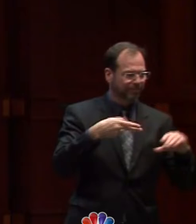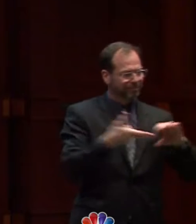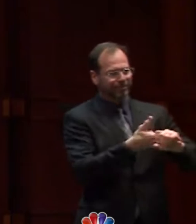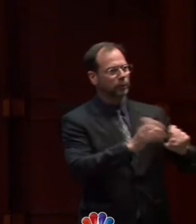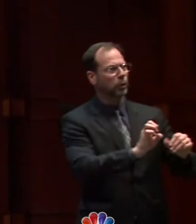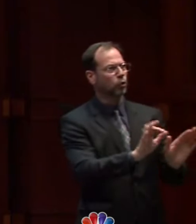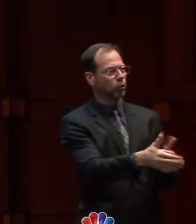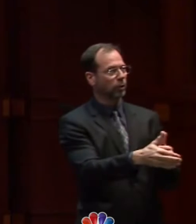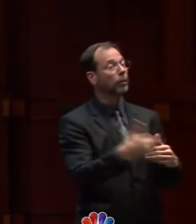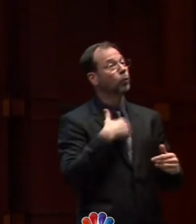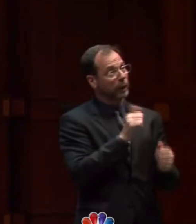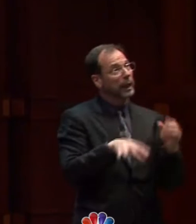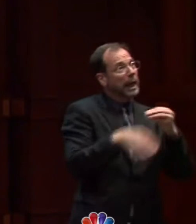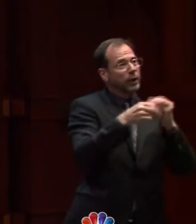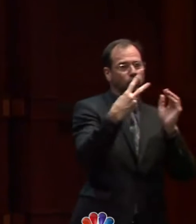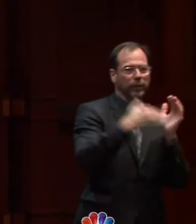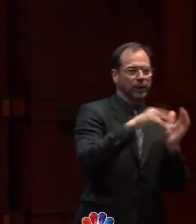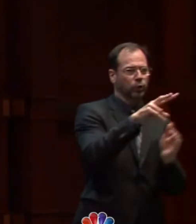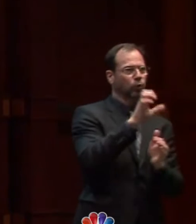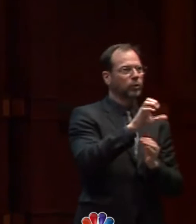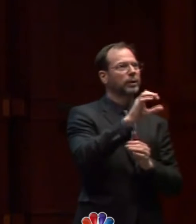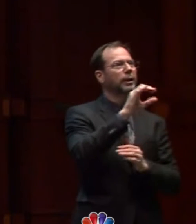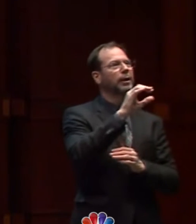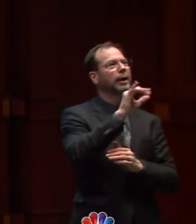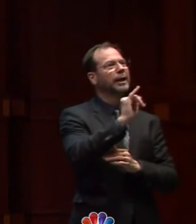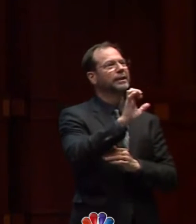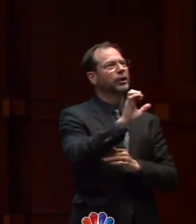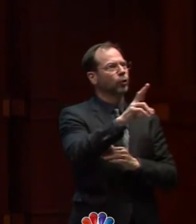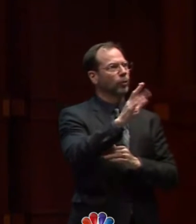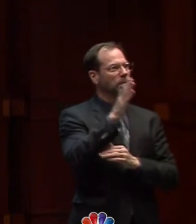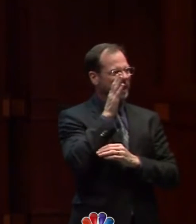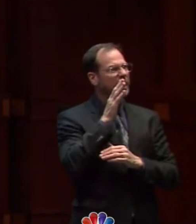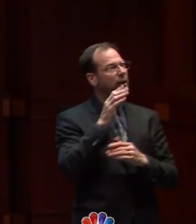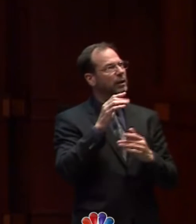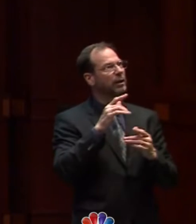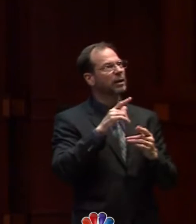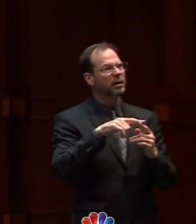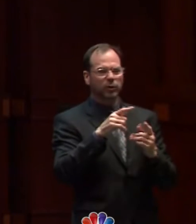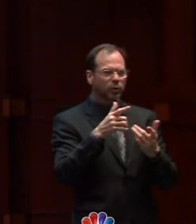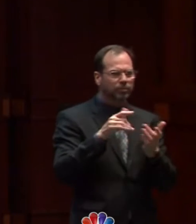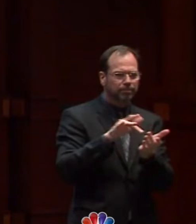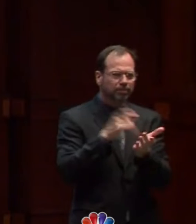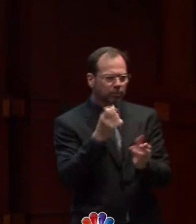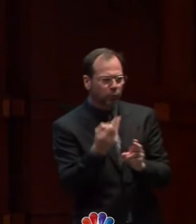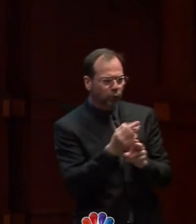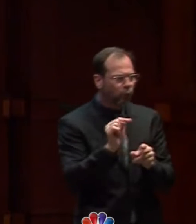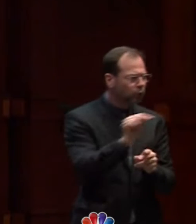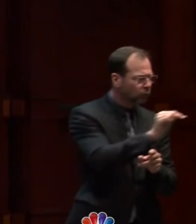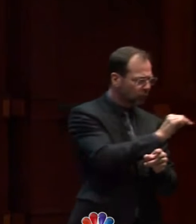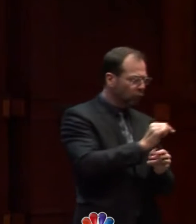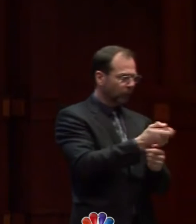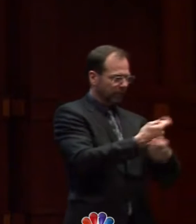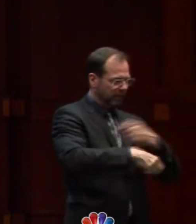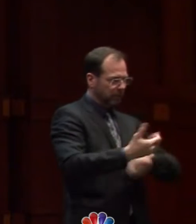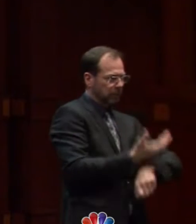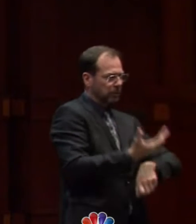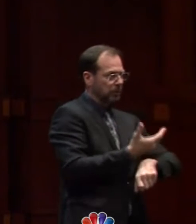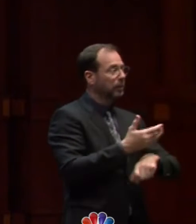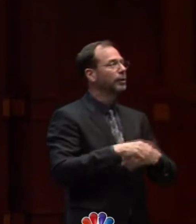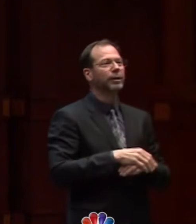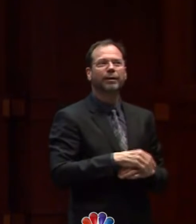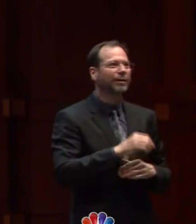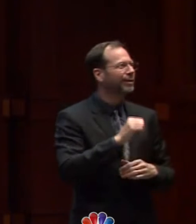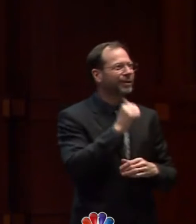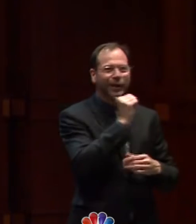we can actually add 2,200 ICU beds by surging into certain areas that could be turned into that. And that doesn't